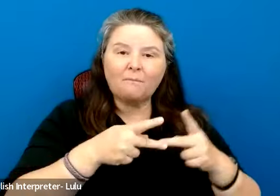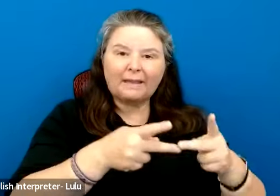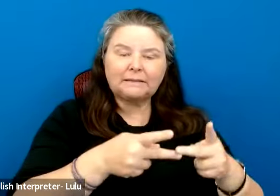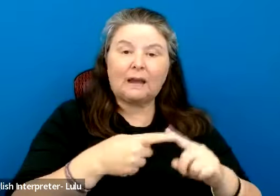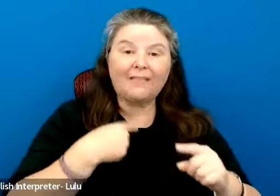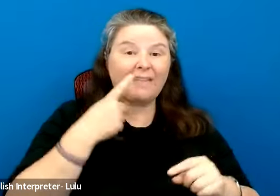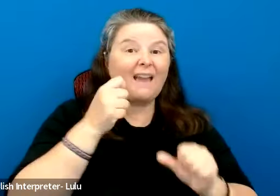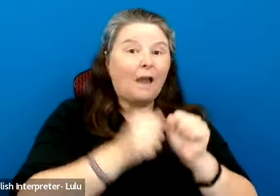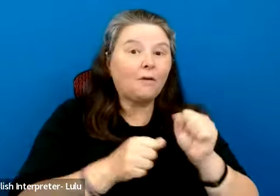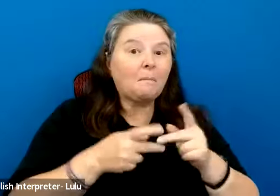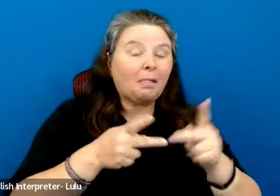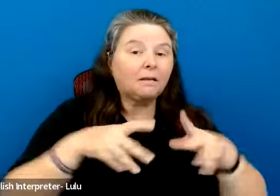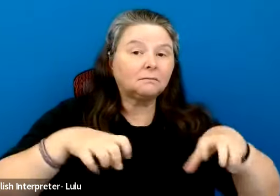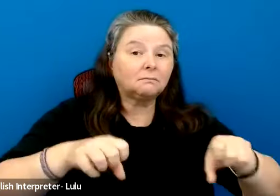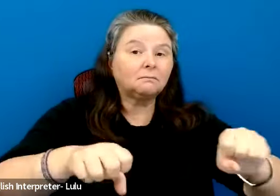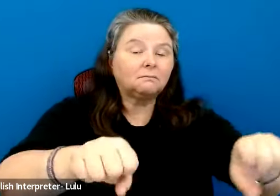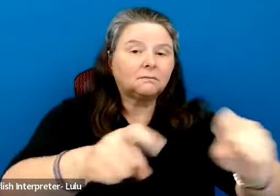every single spot was taken.